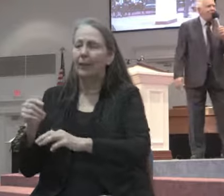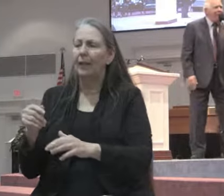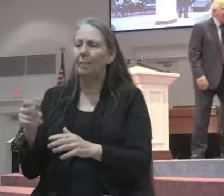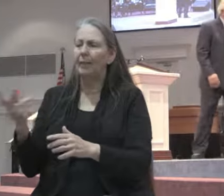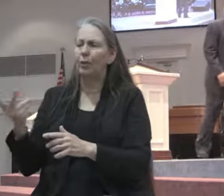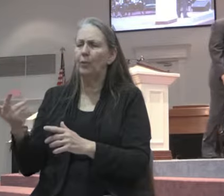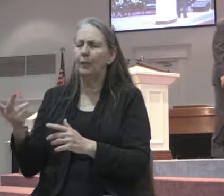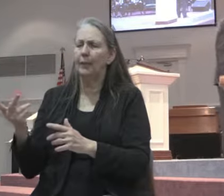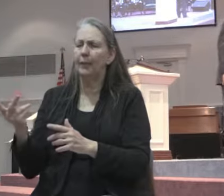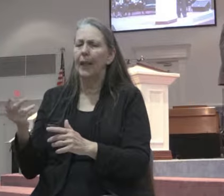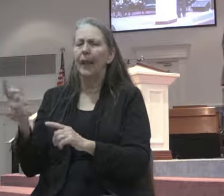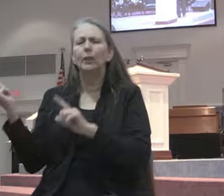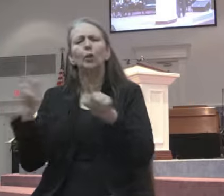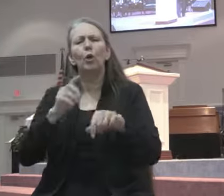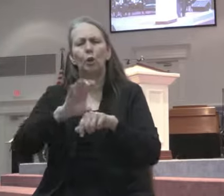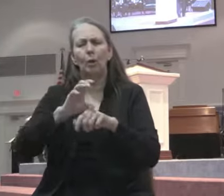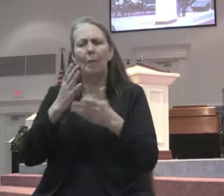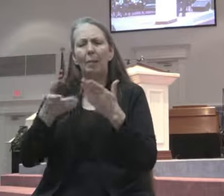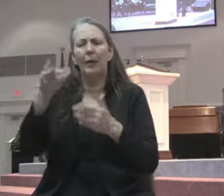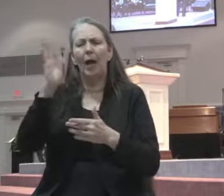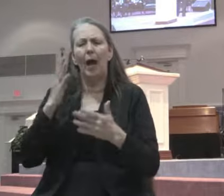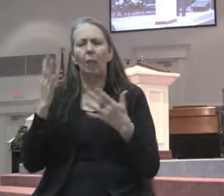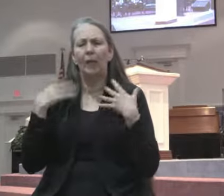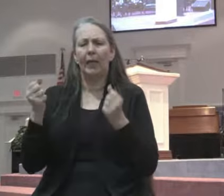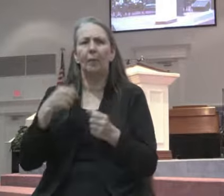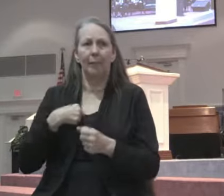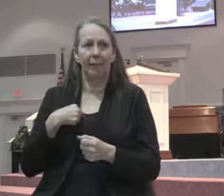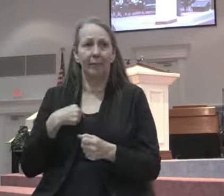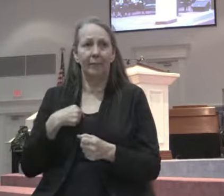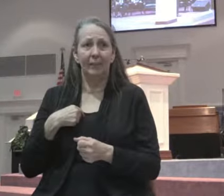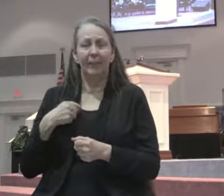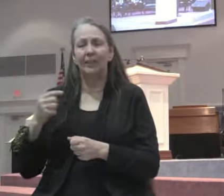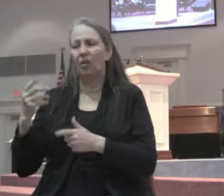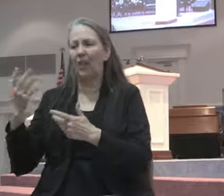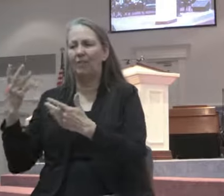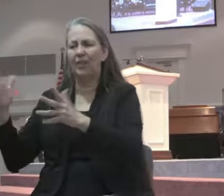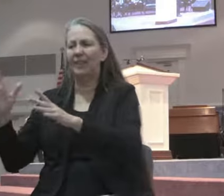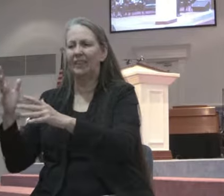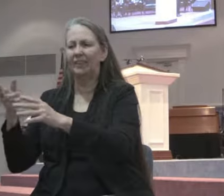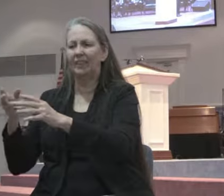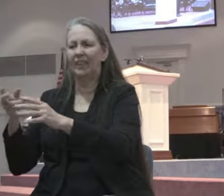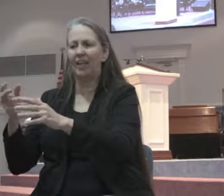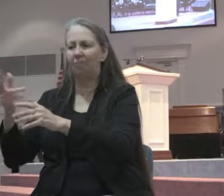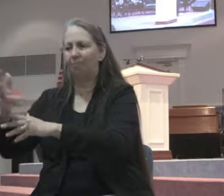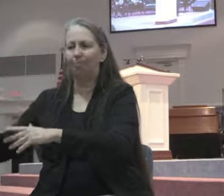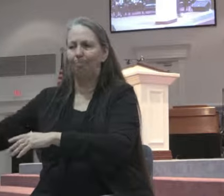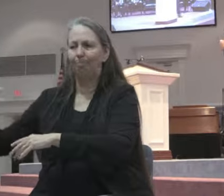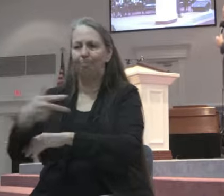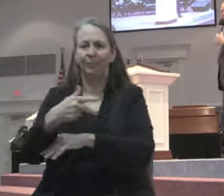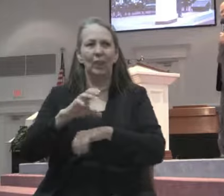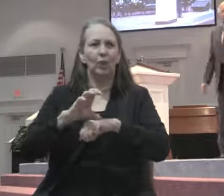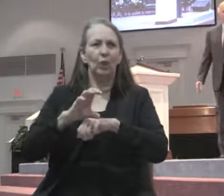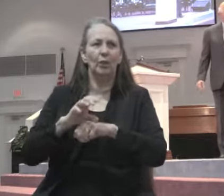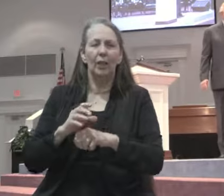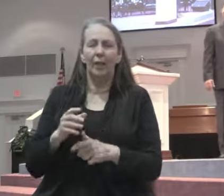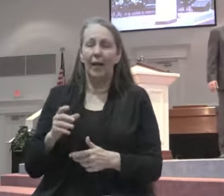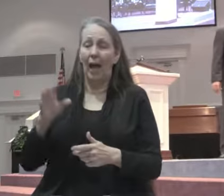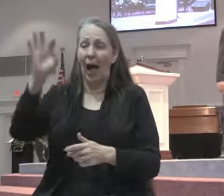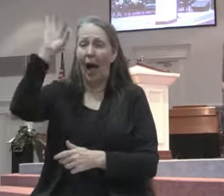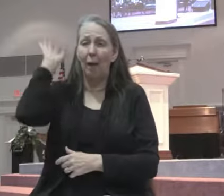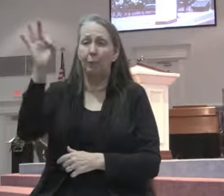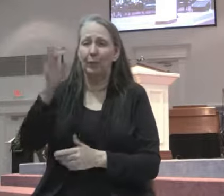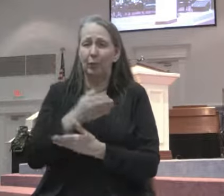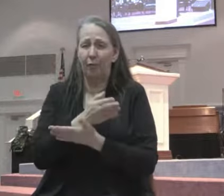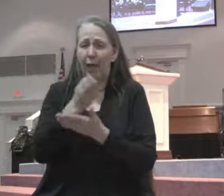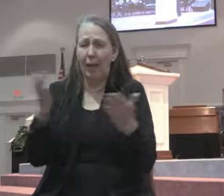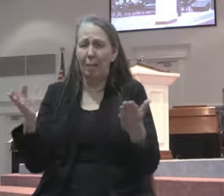Just maybe God will give us a miracle." I preached the message God gave, and I said very